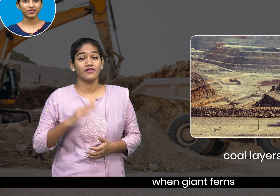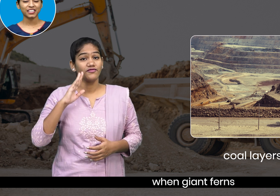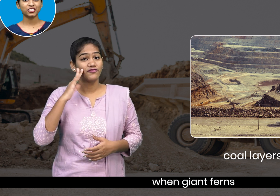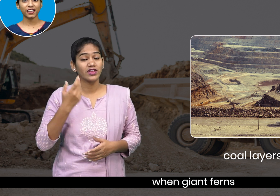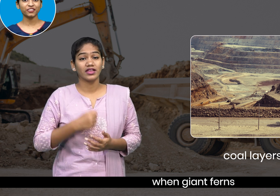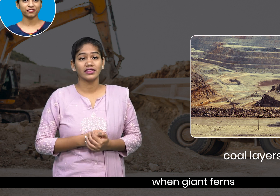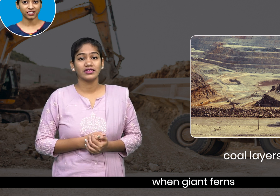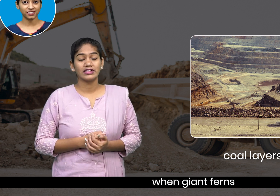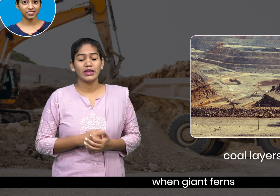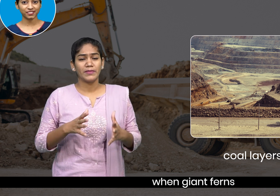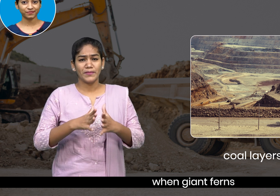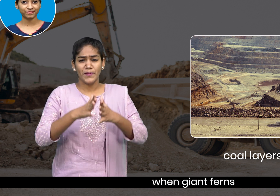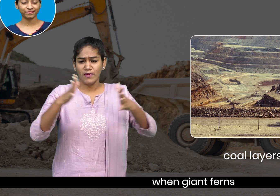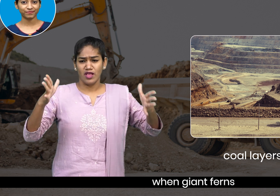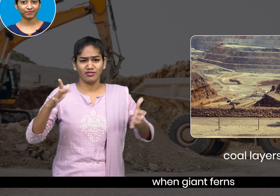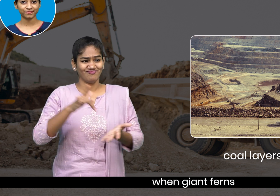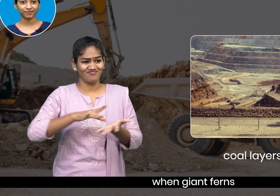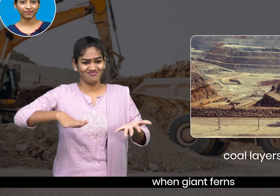when giant ferns